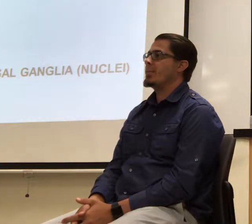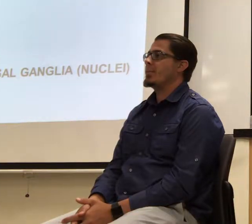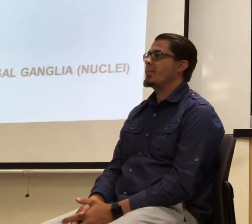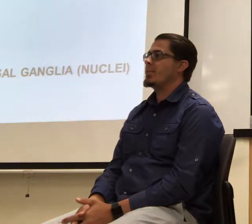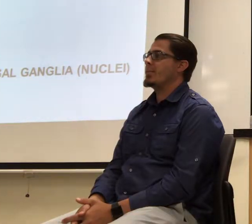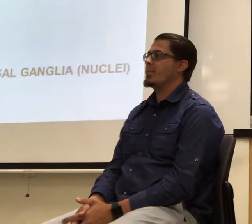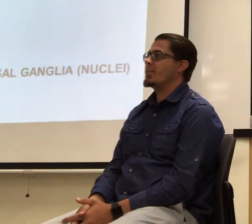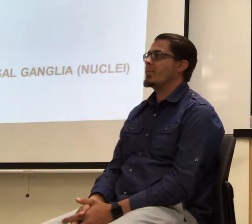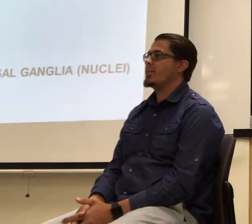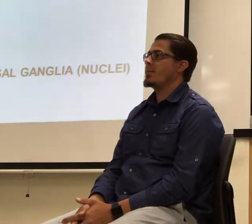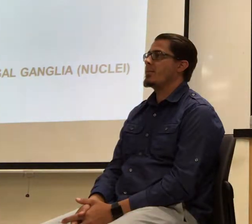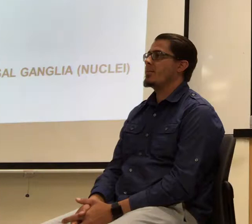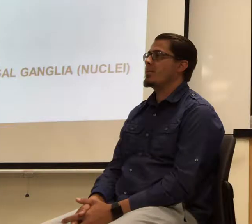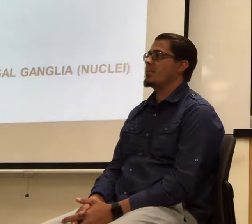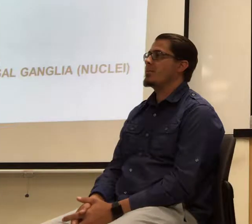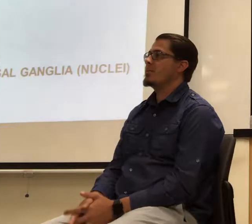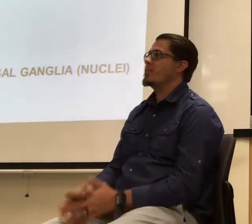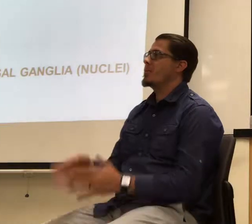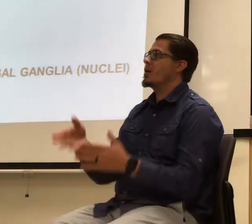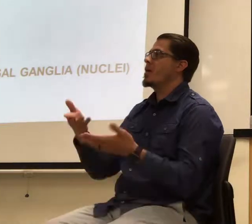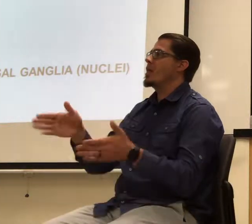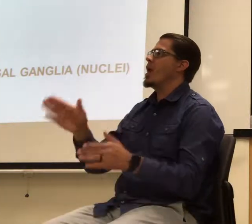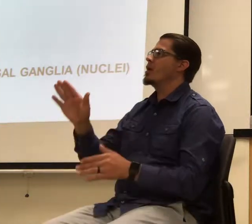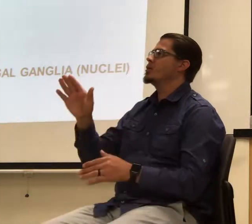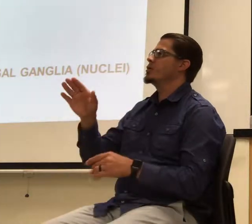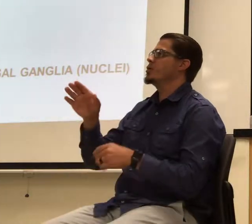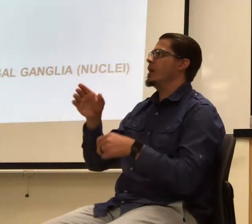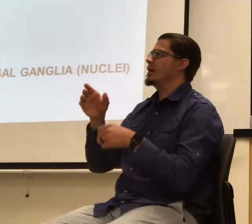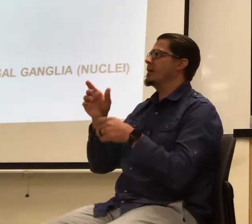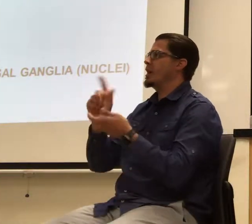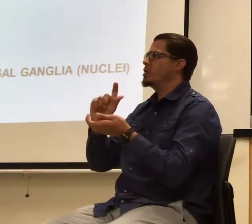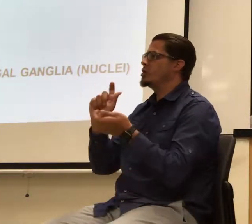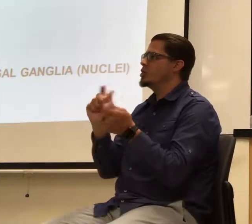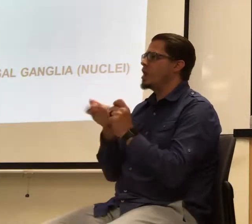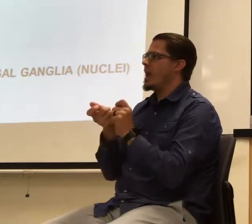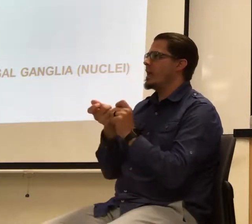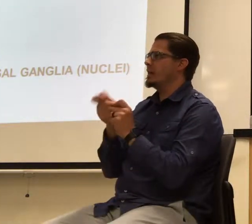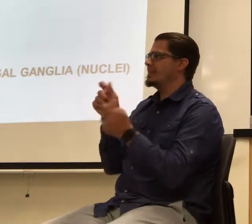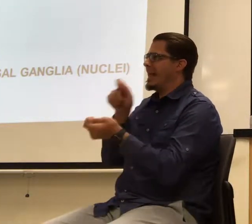And it allows to like make adjustments to a movement.